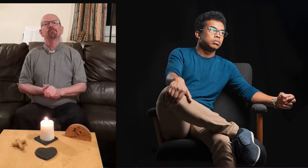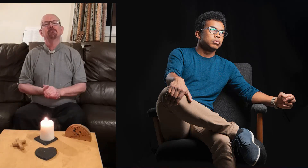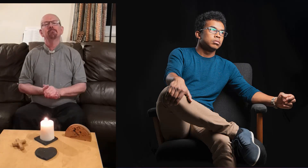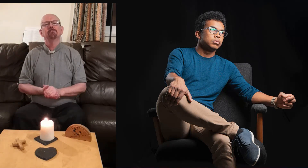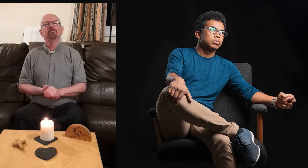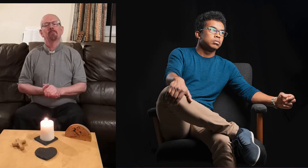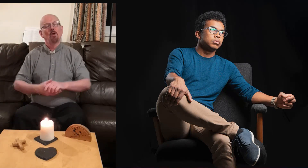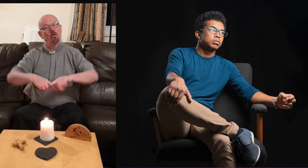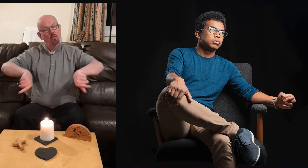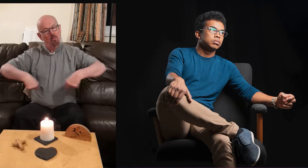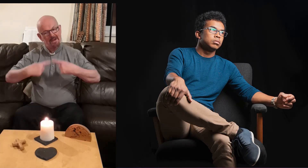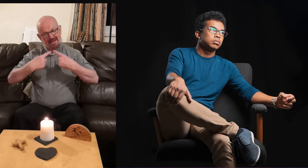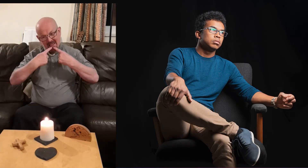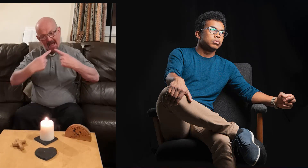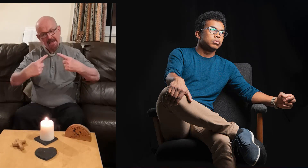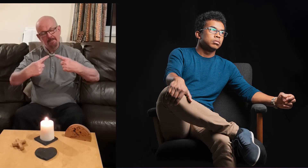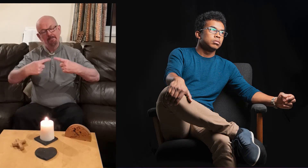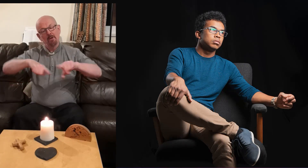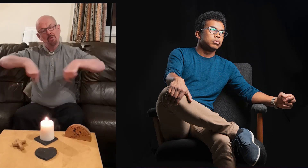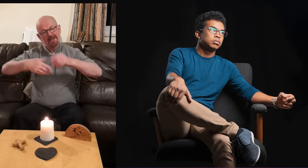We say and sign together.